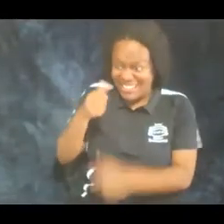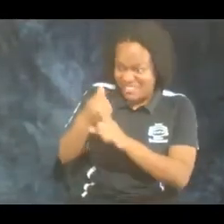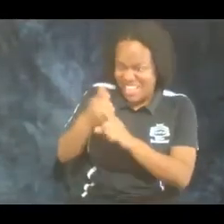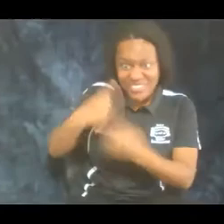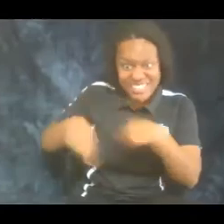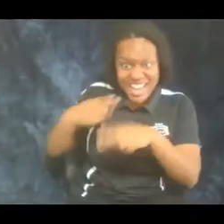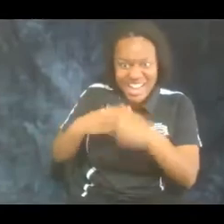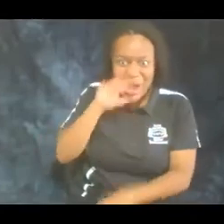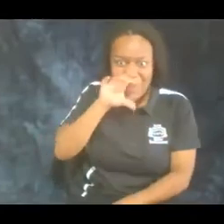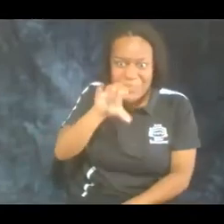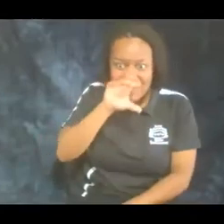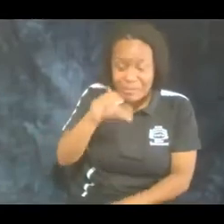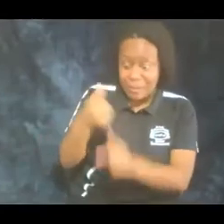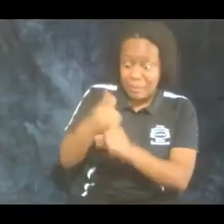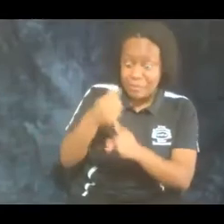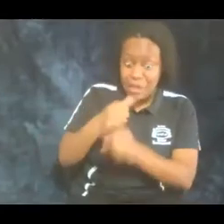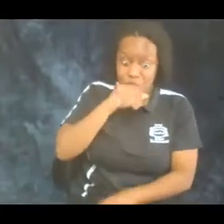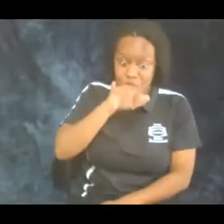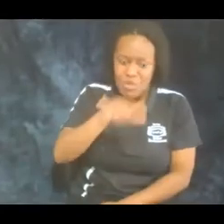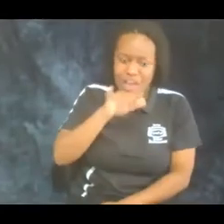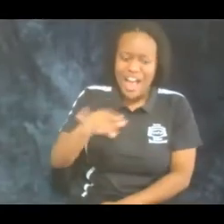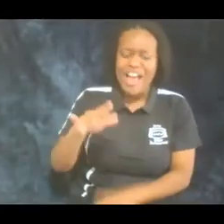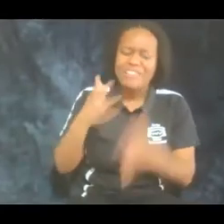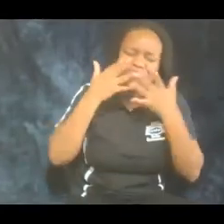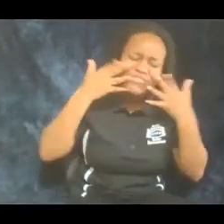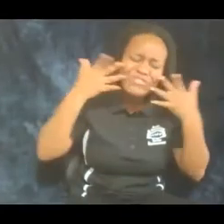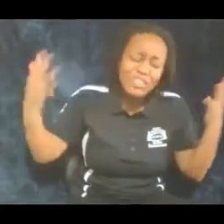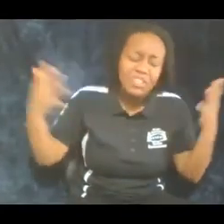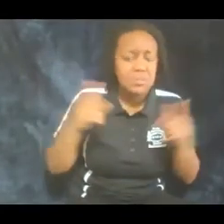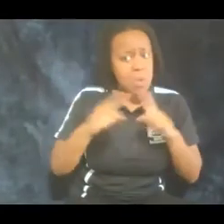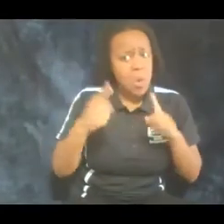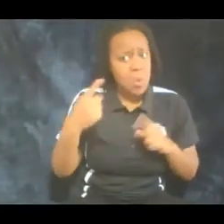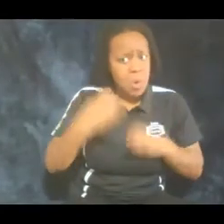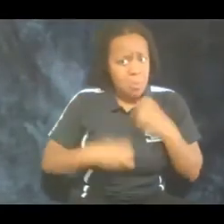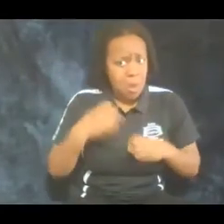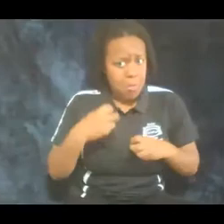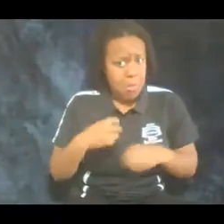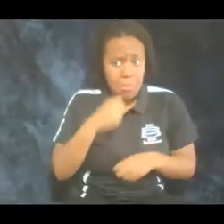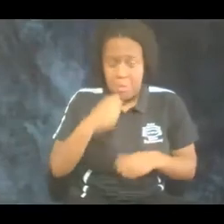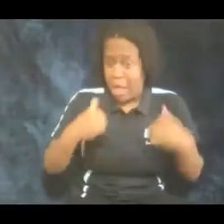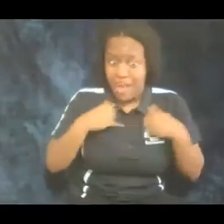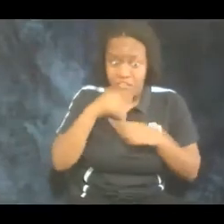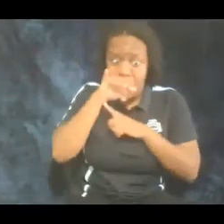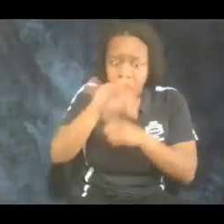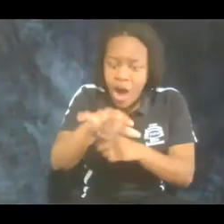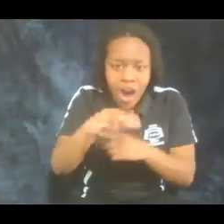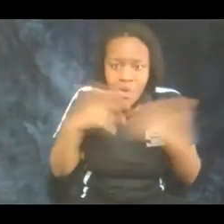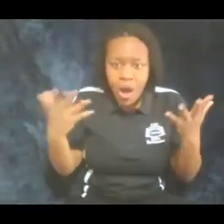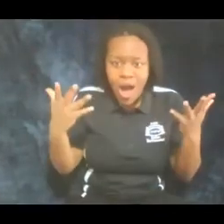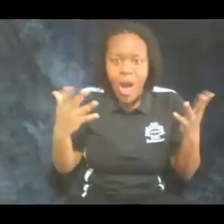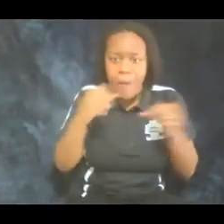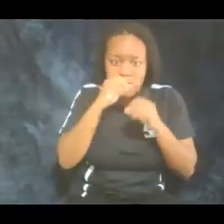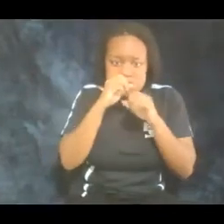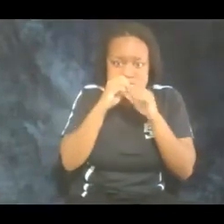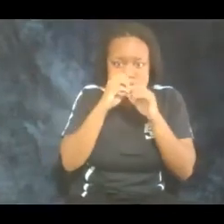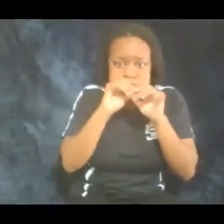a popular dragon with one problem. Instead of fire, Cinder breathes bubbles. While the king searches for